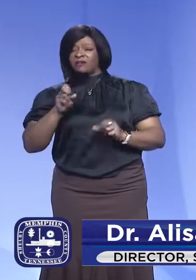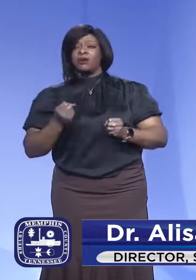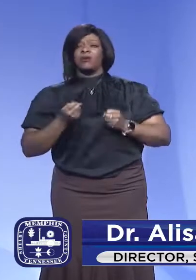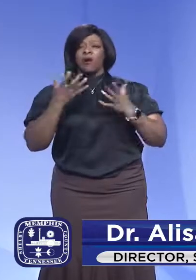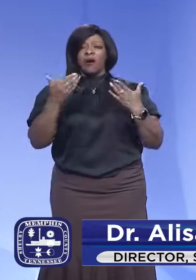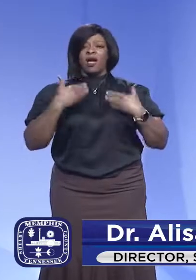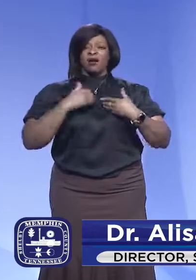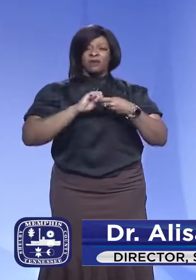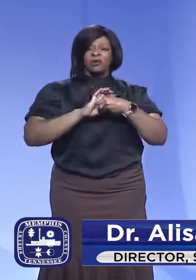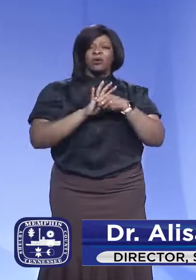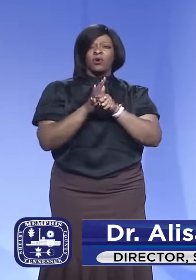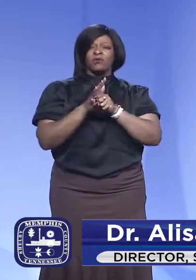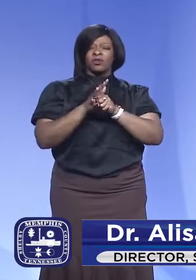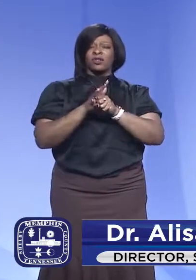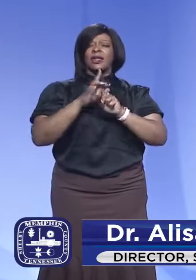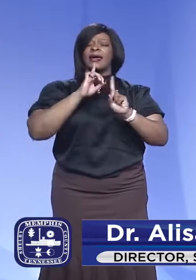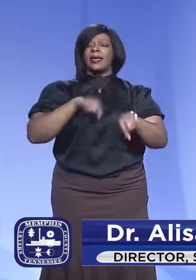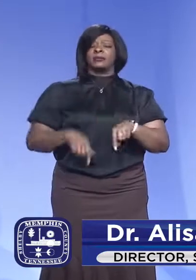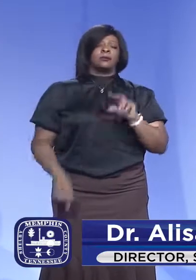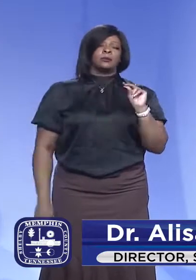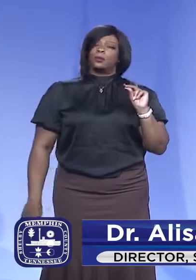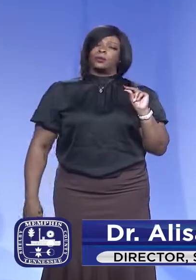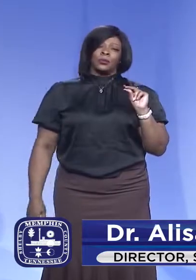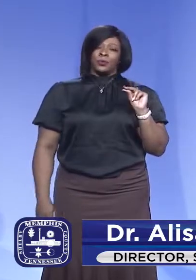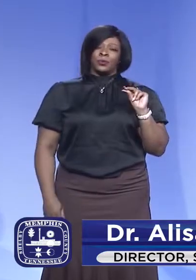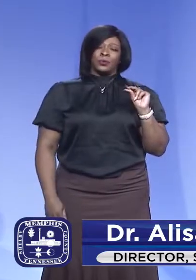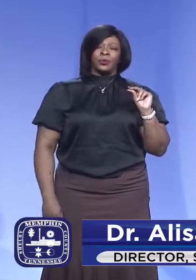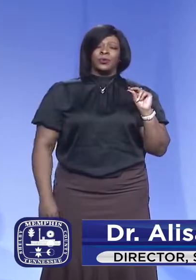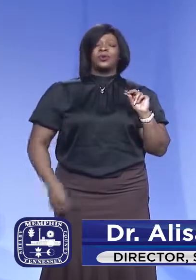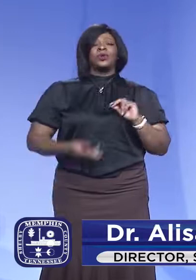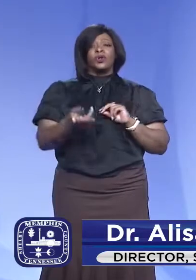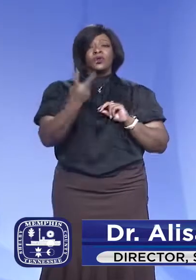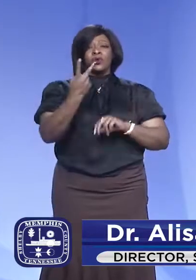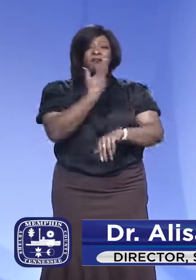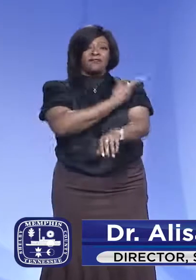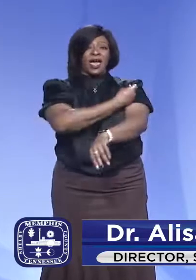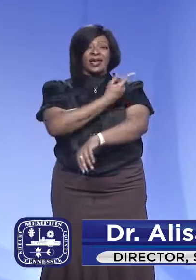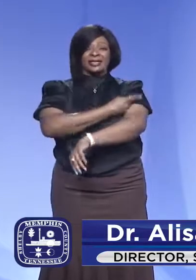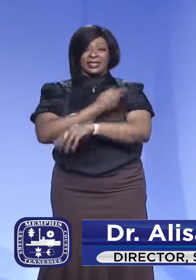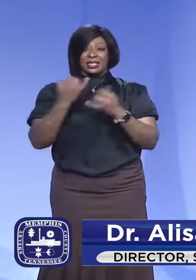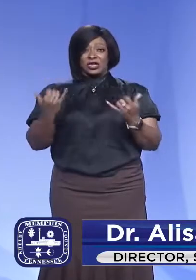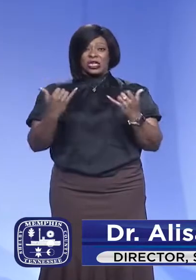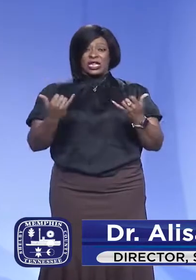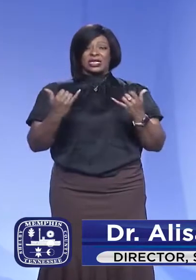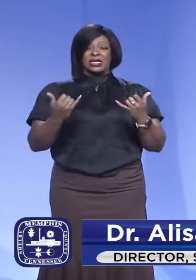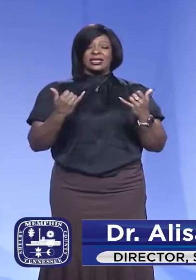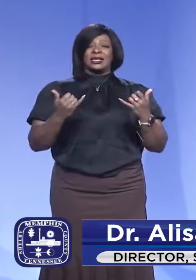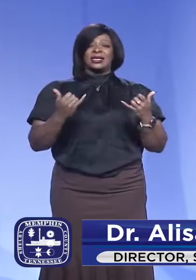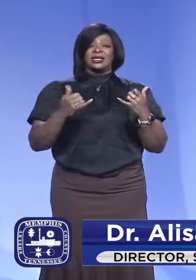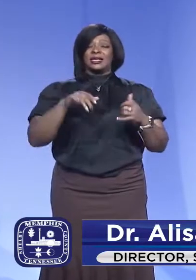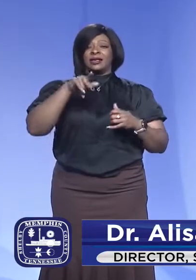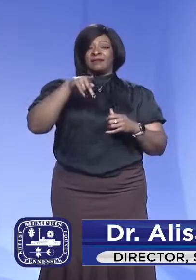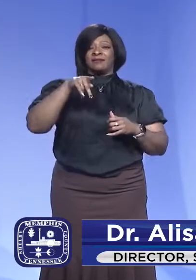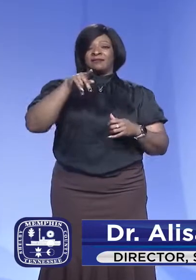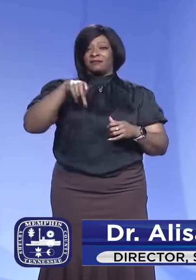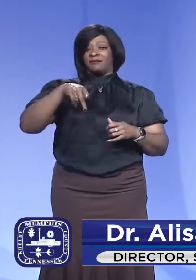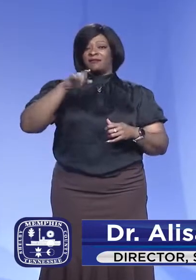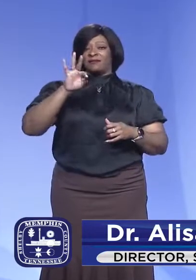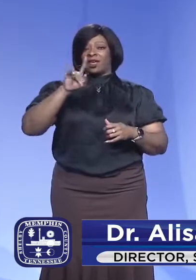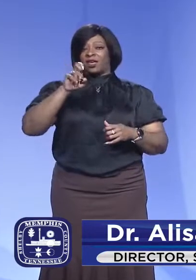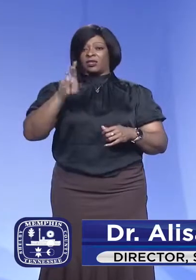have COVID-19, and the answer is no. The two vaccines that are on the market currently, Pfizer and